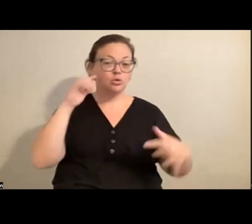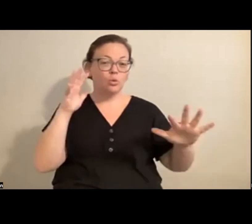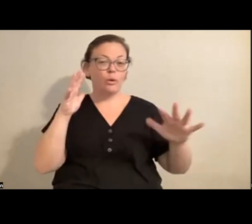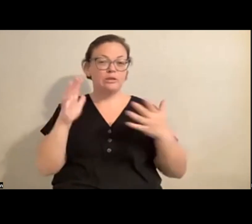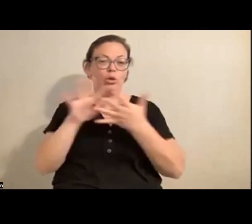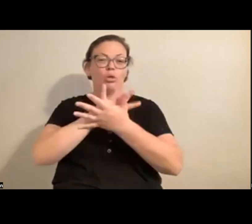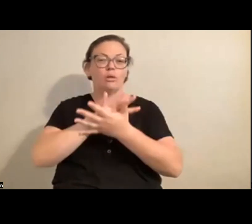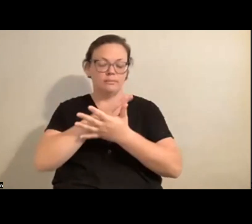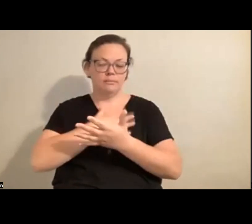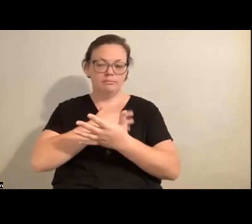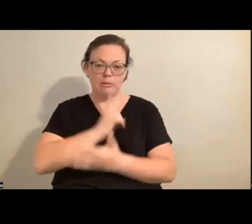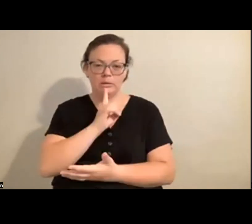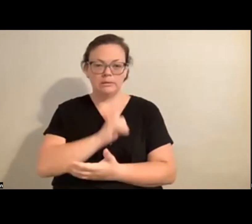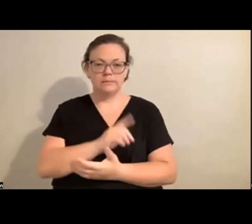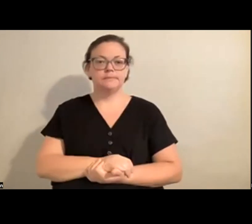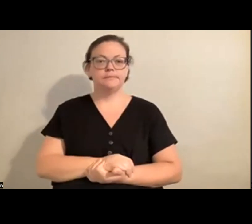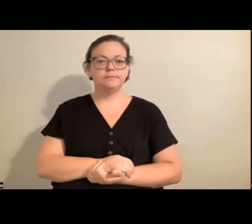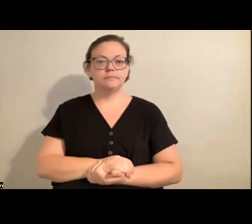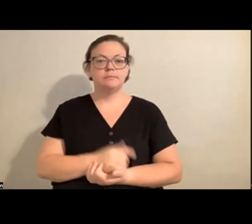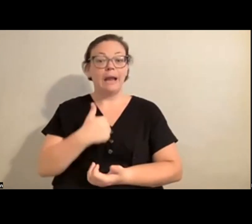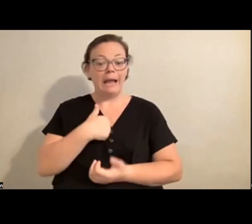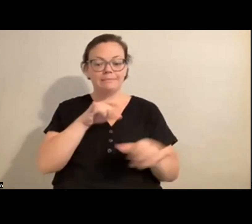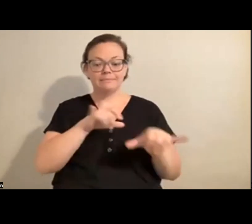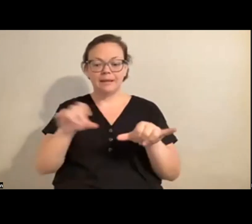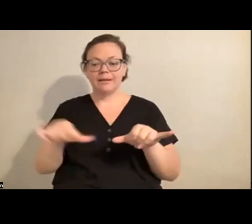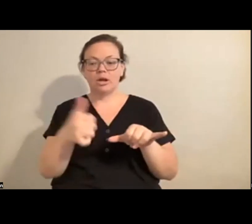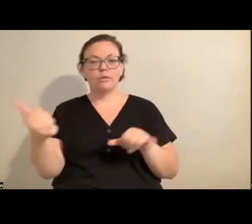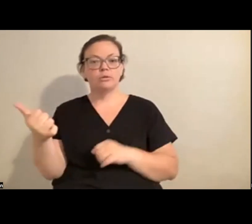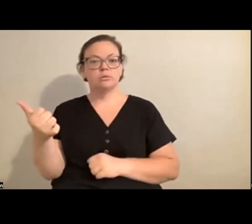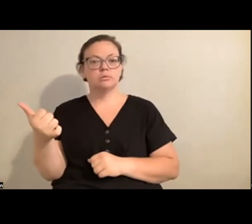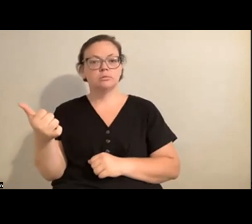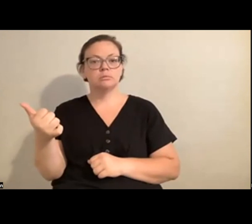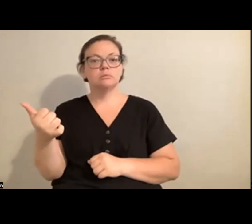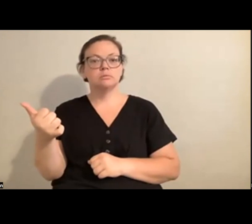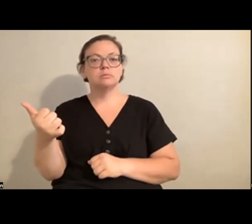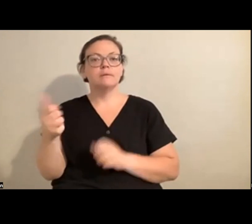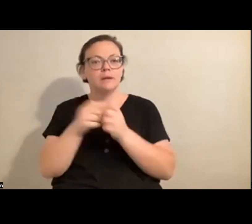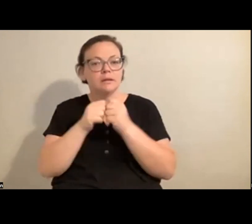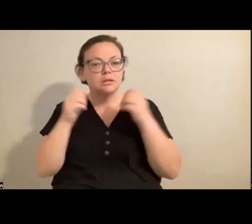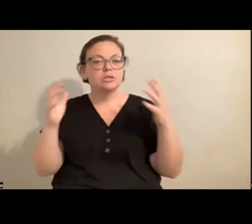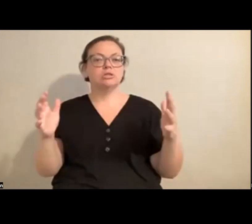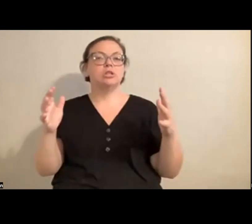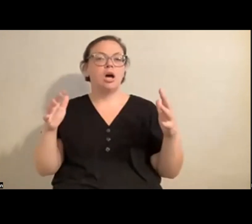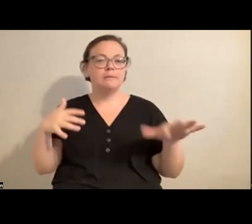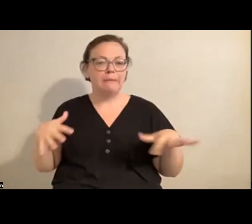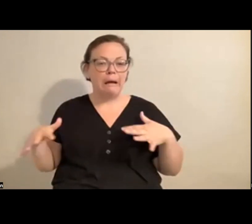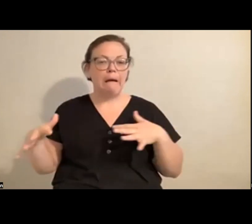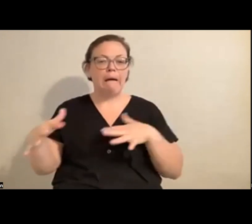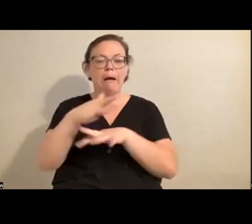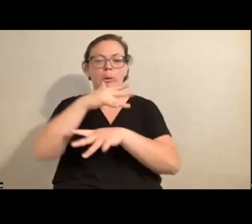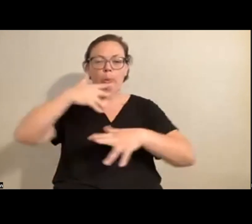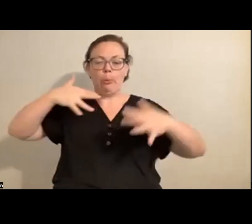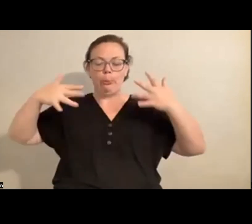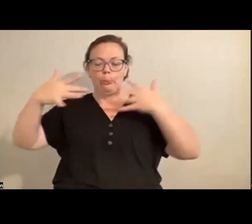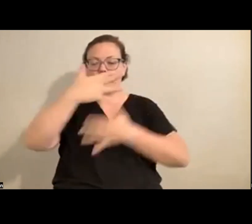lonely. I, like everyone else, am a massive amount of vibrating particles.